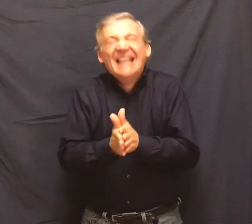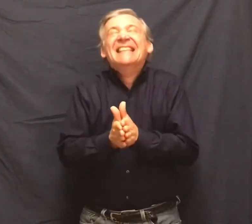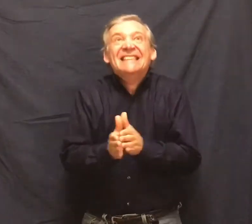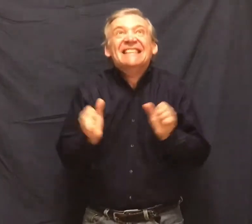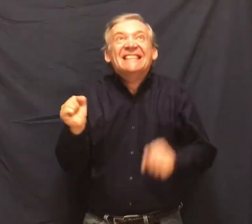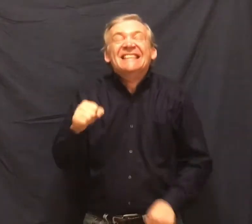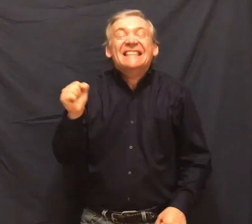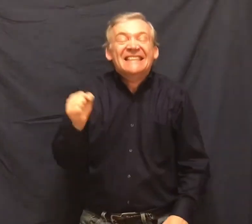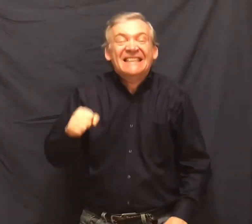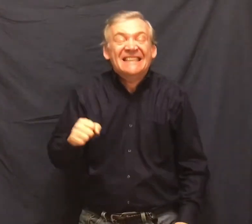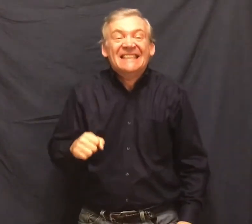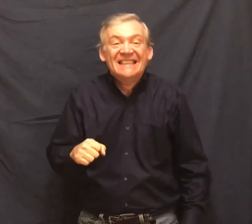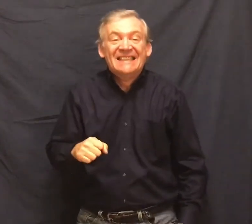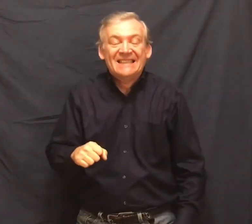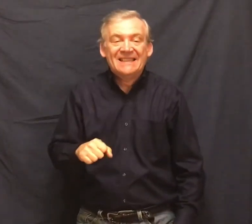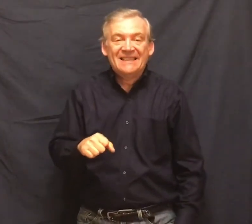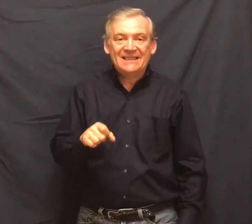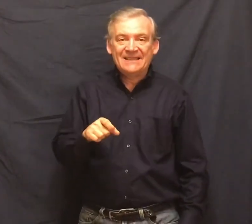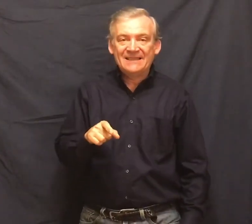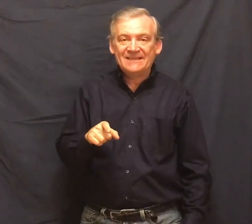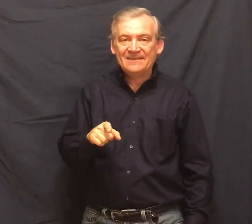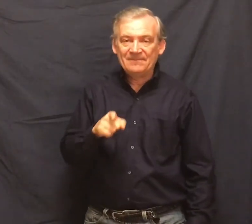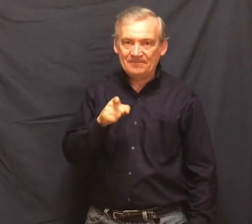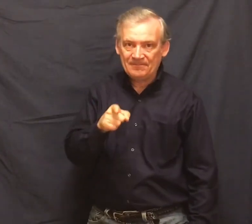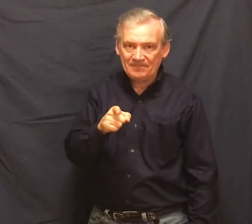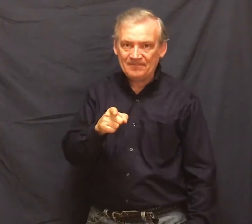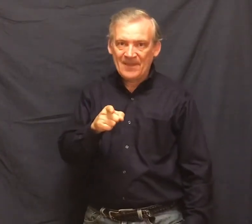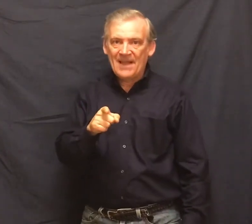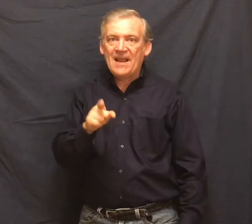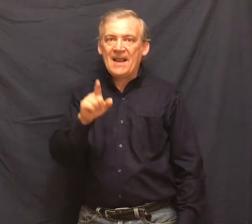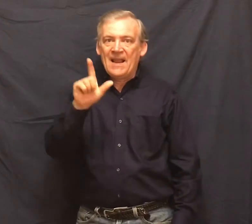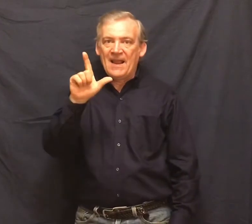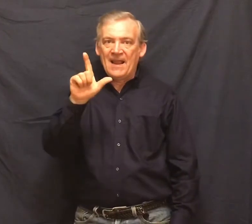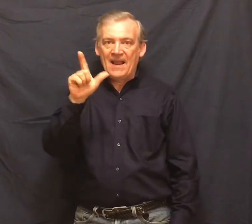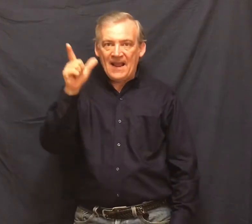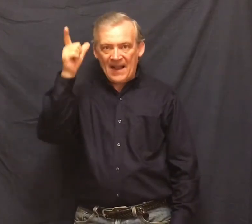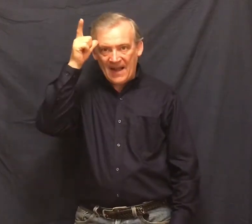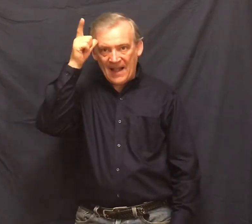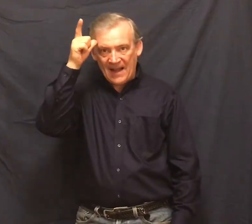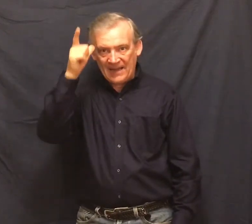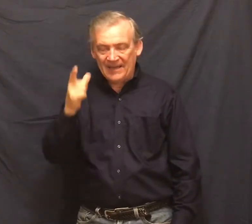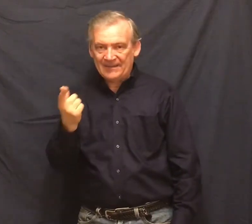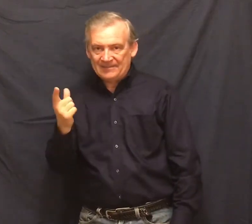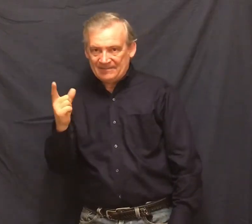He went directly to his bunk and lay down and turned his face to the wall and drew up his knees.